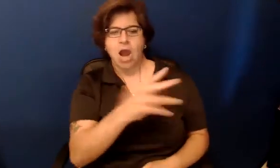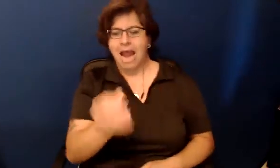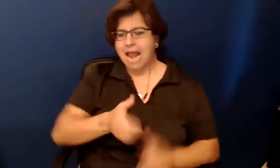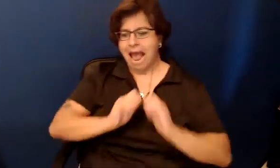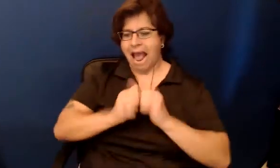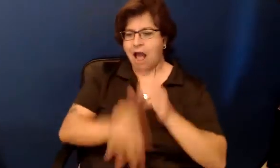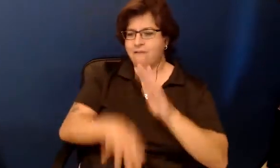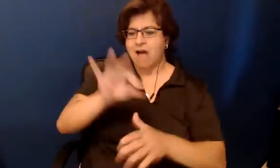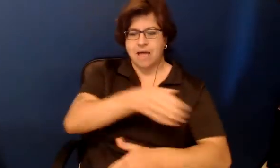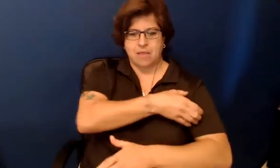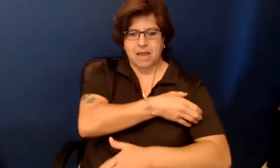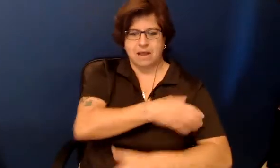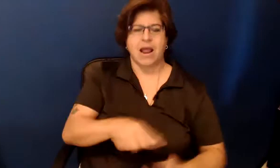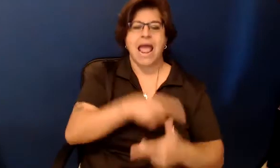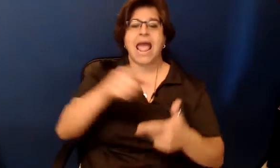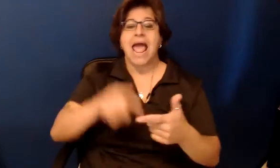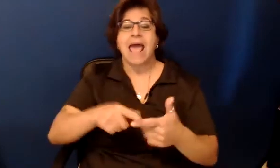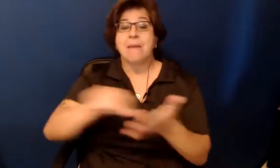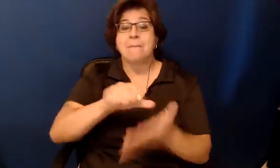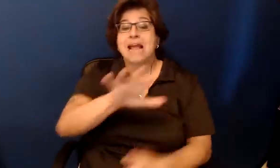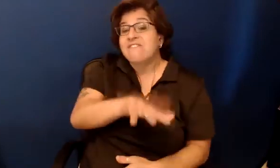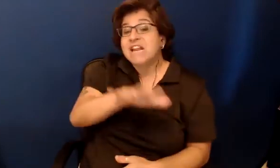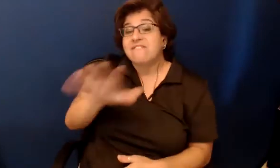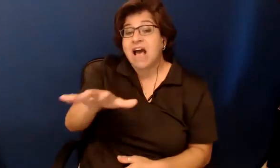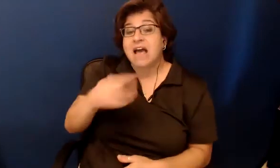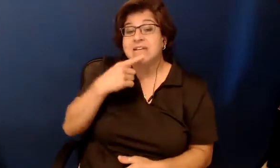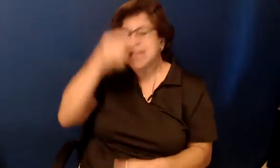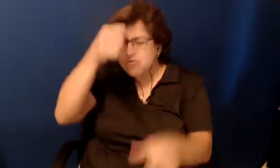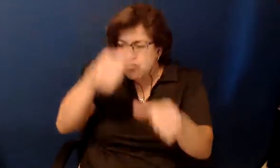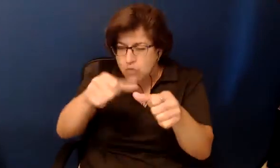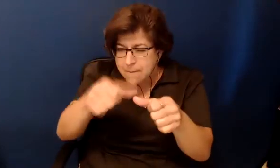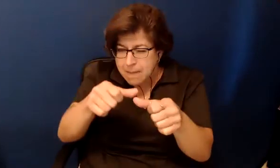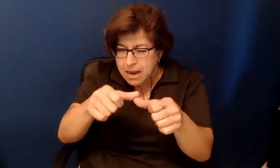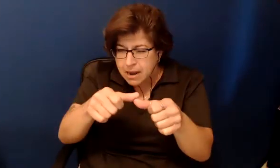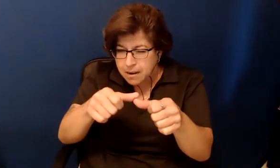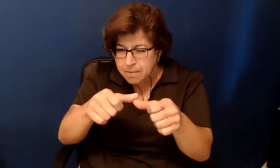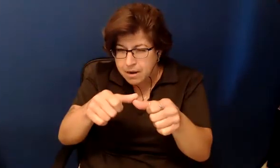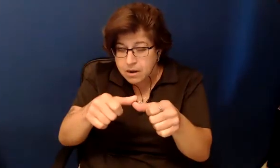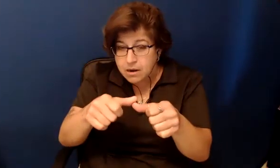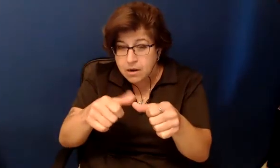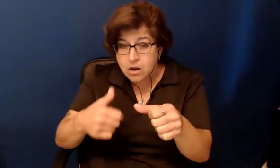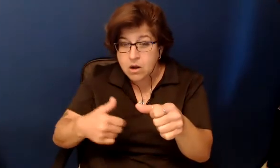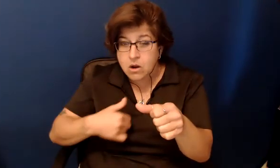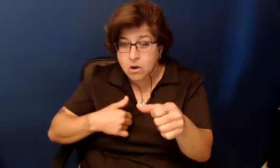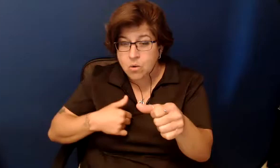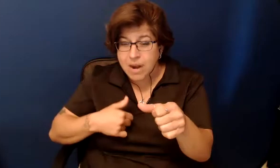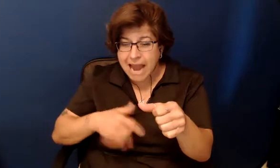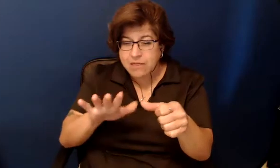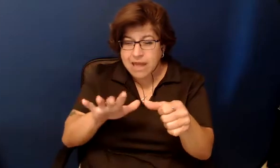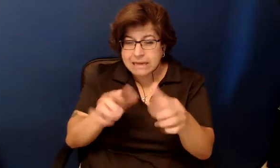says where and how to find this power. Over on page 55, it says, remember we had the little